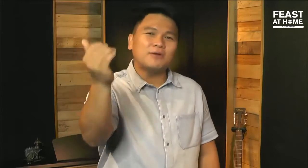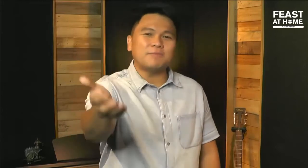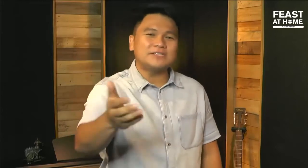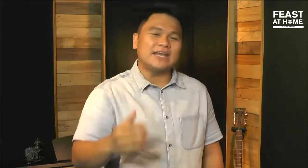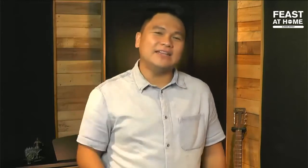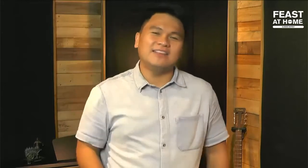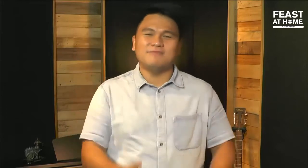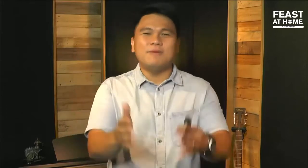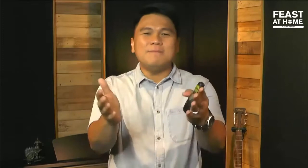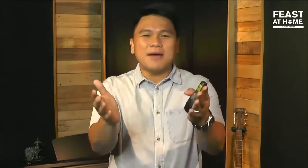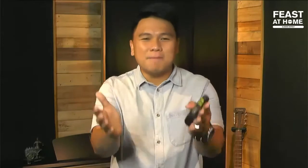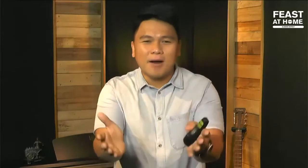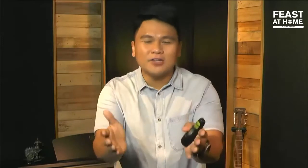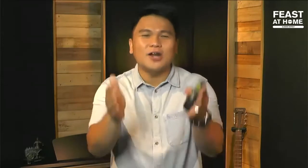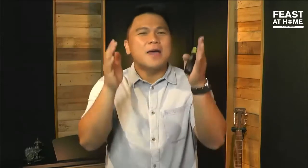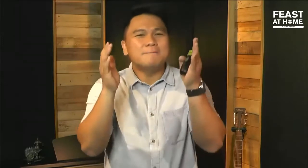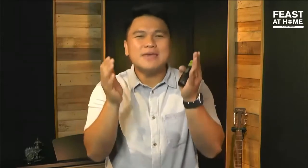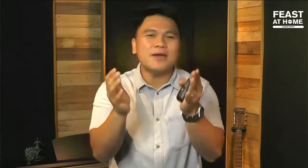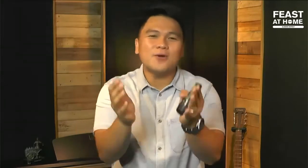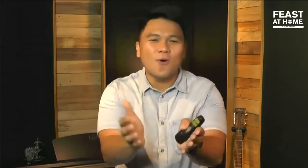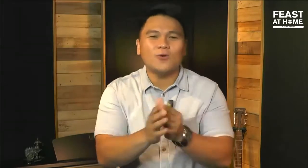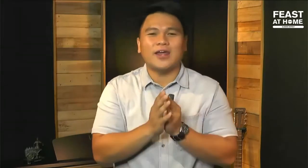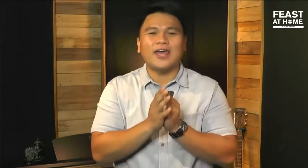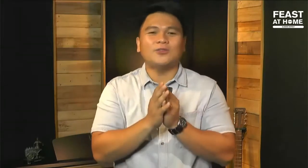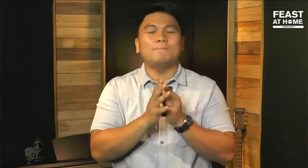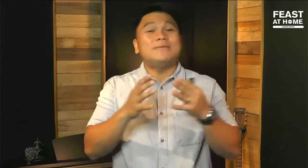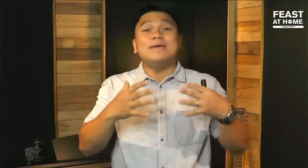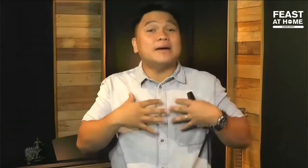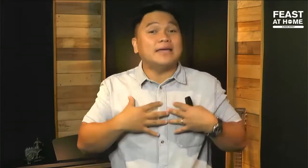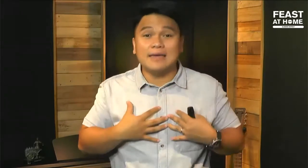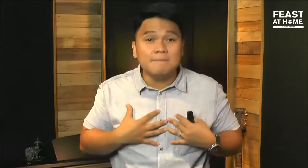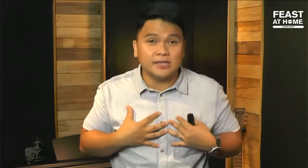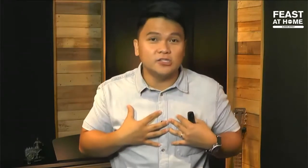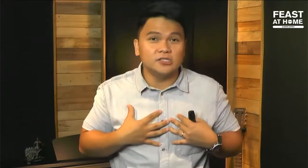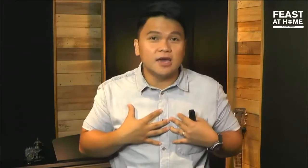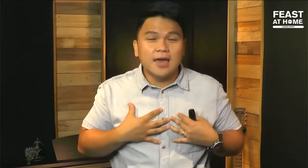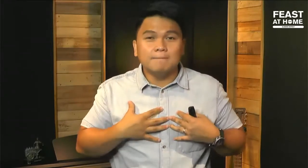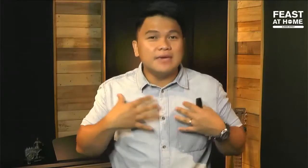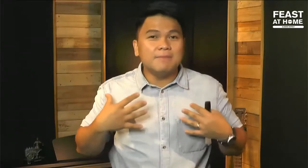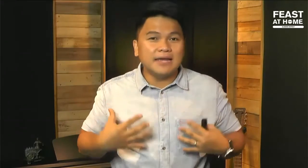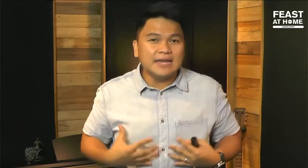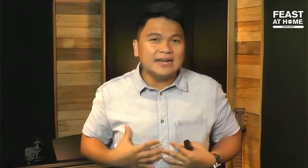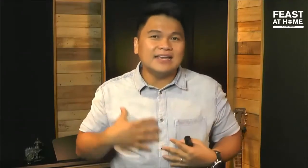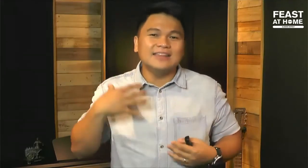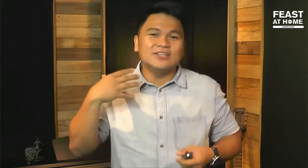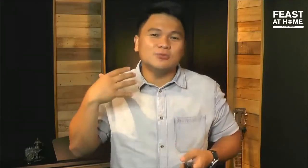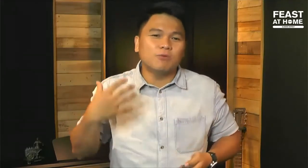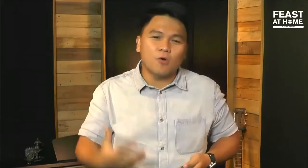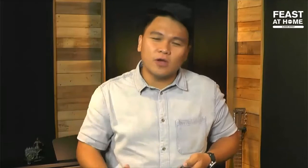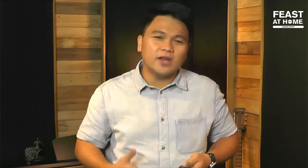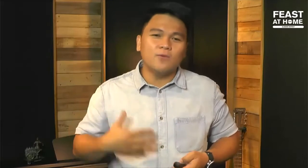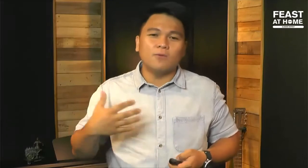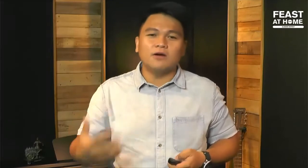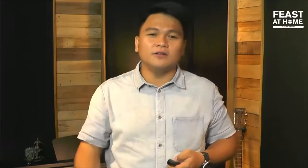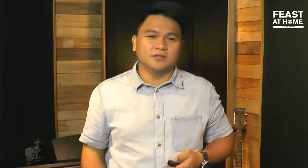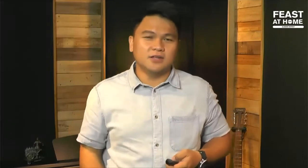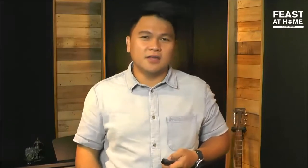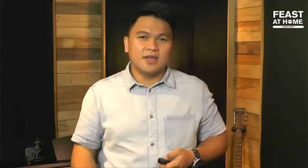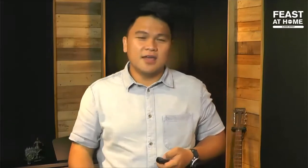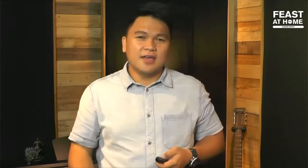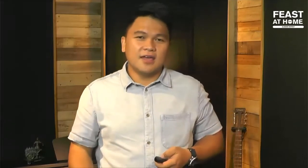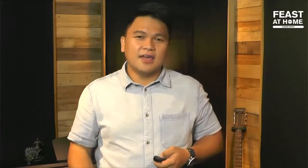my representative, be my partner, be my co-creator, be my image. Be my healing in this broken